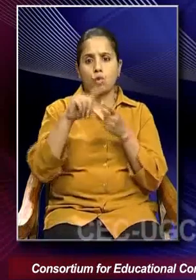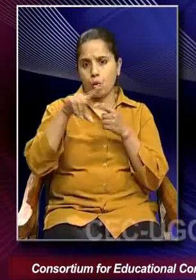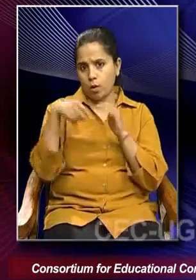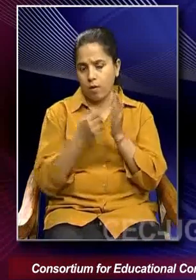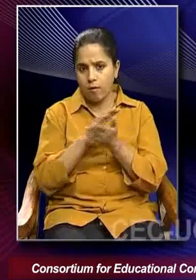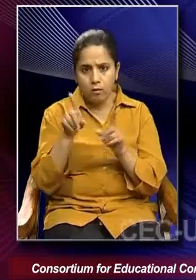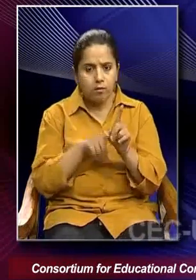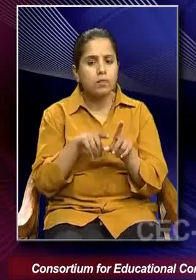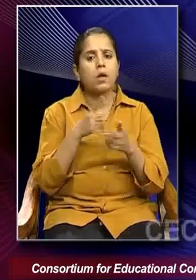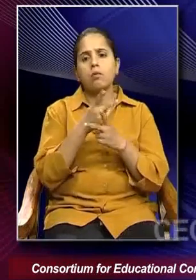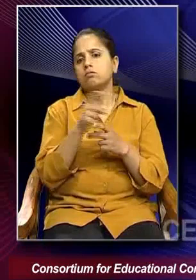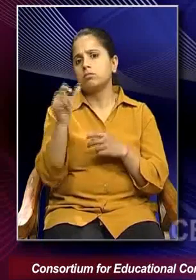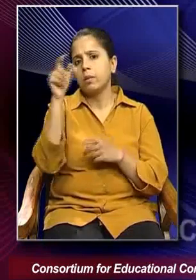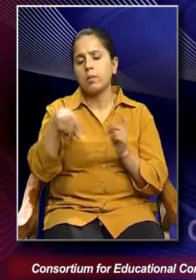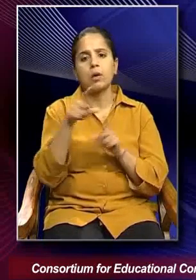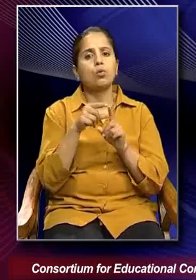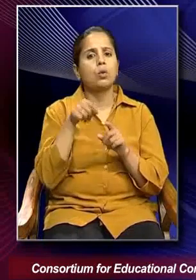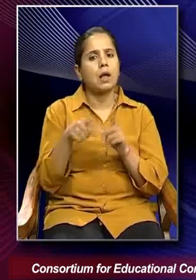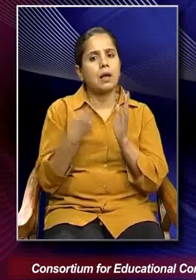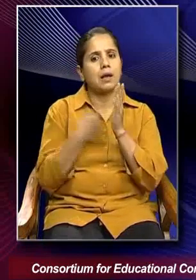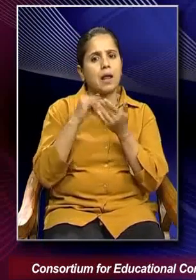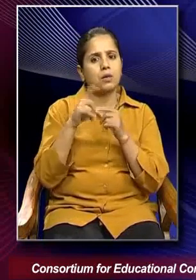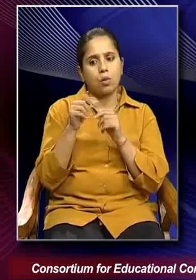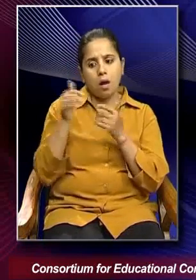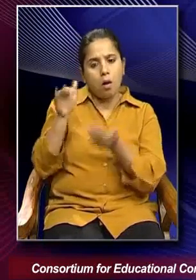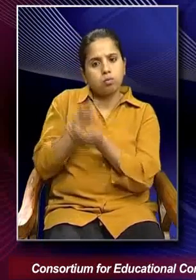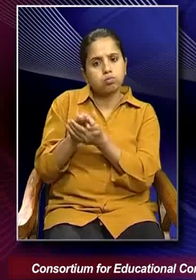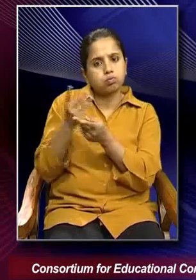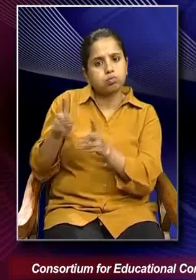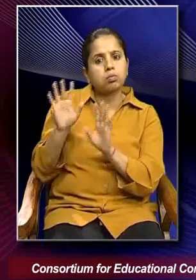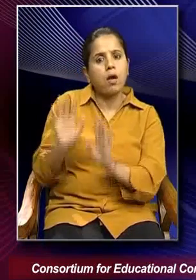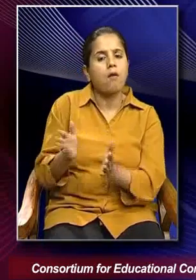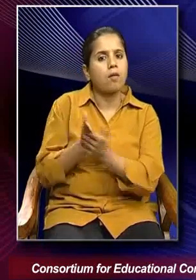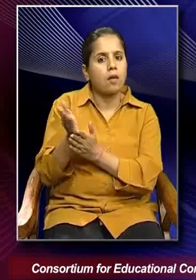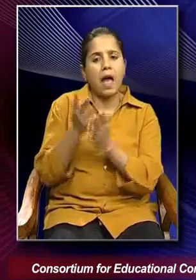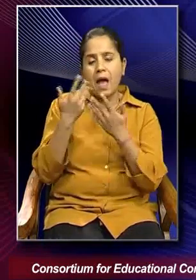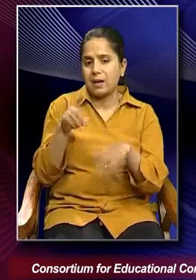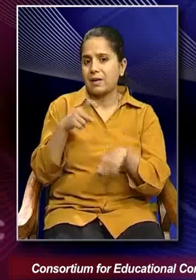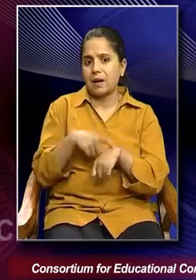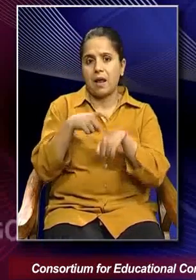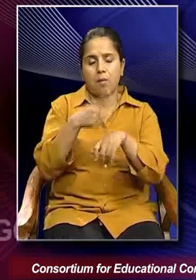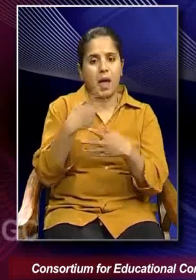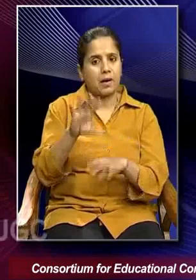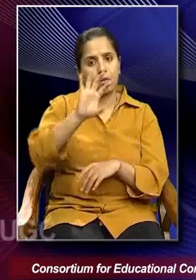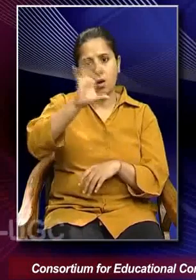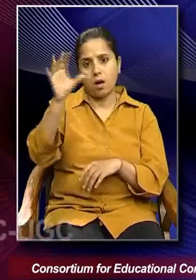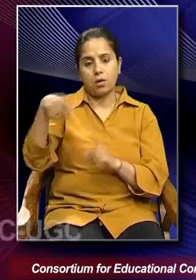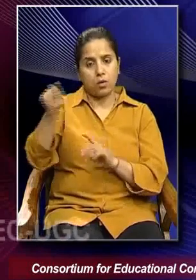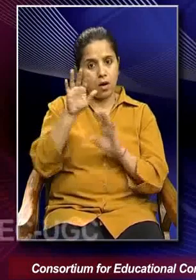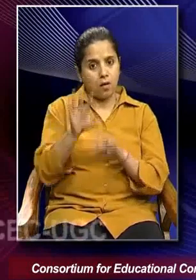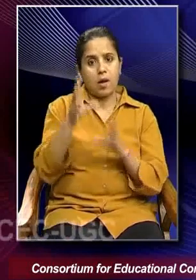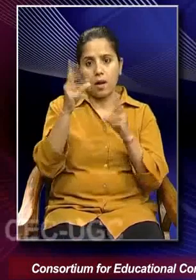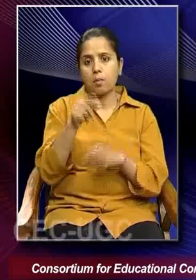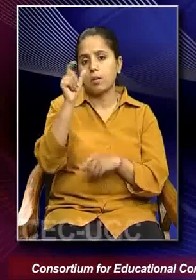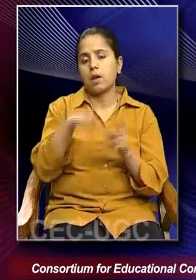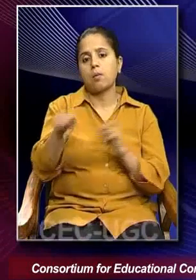scientists, what they do is use these residual methods, which basically is the at any given point of time in any country, you have a number of